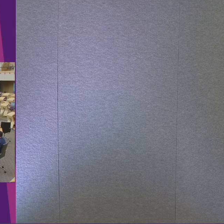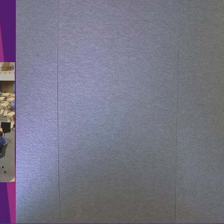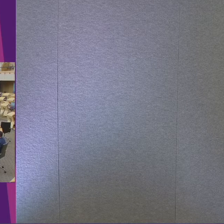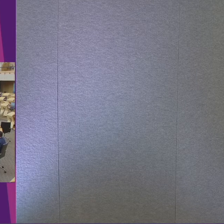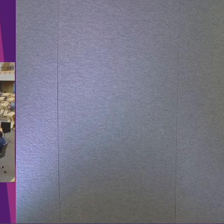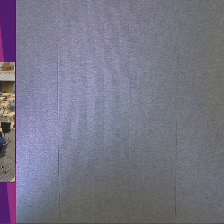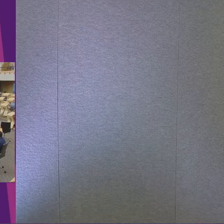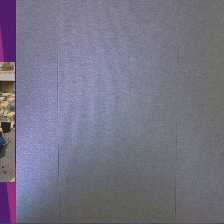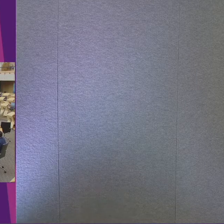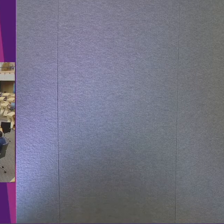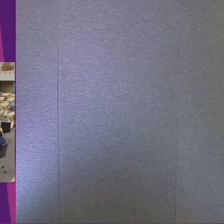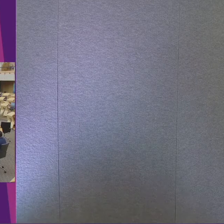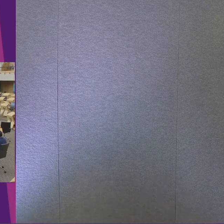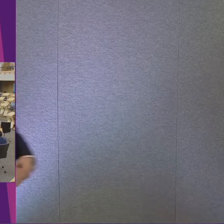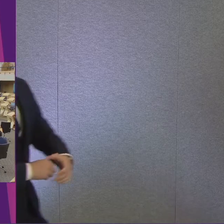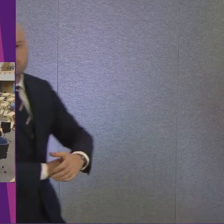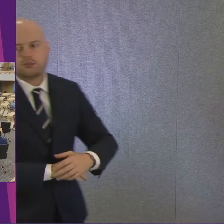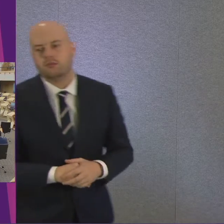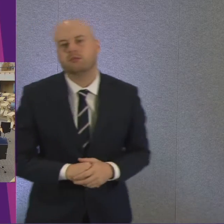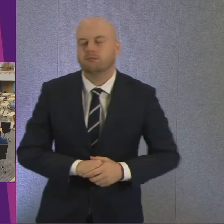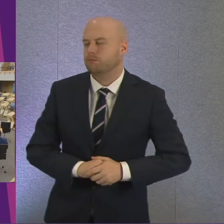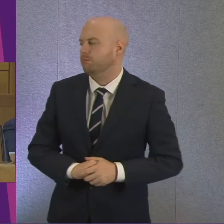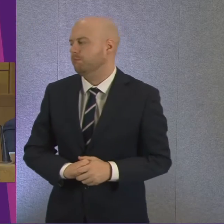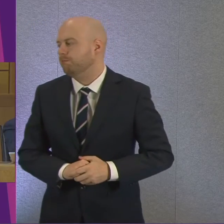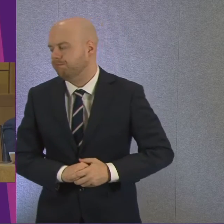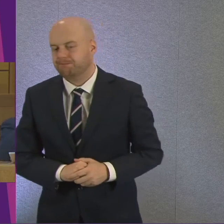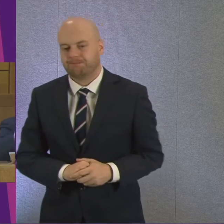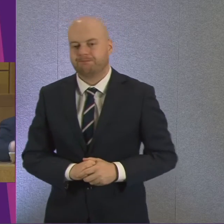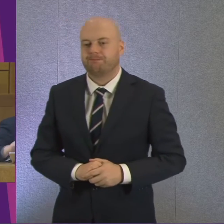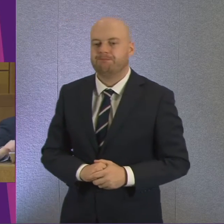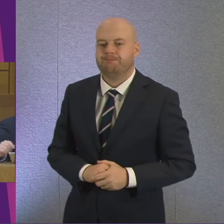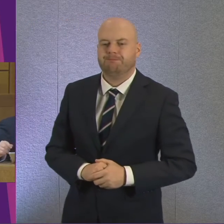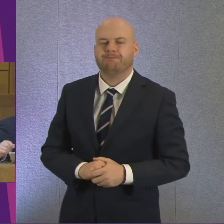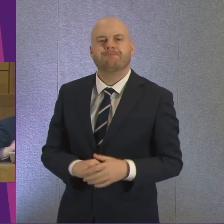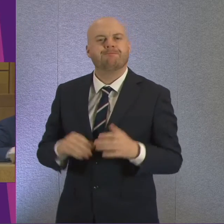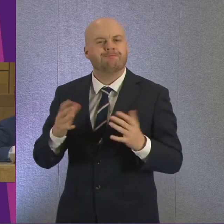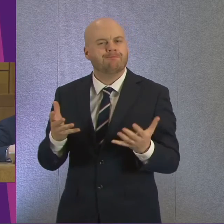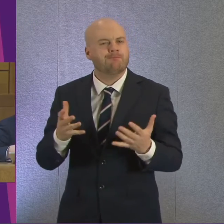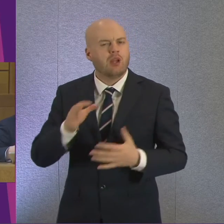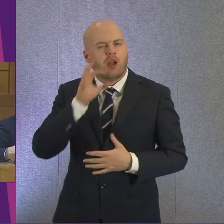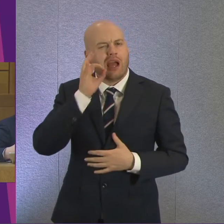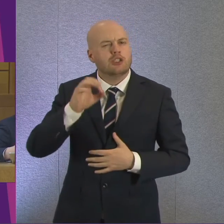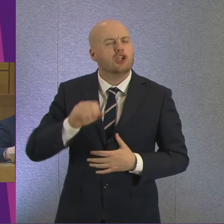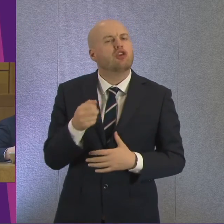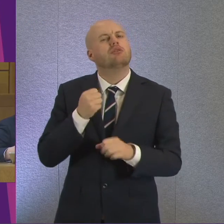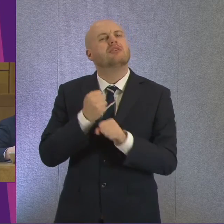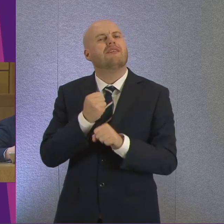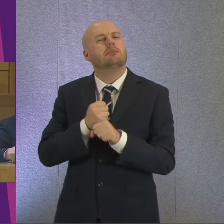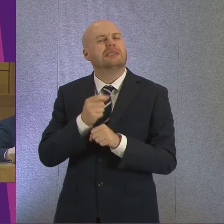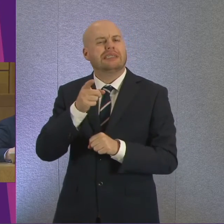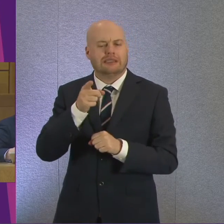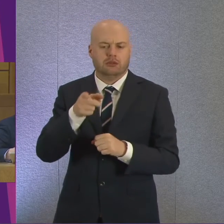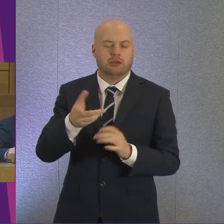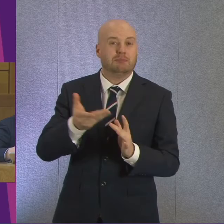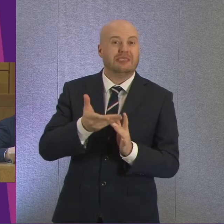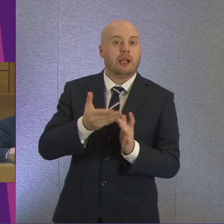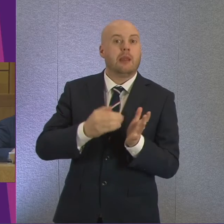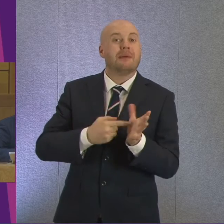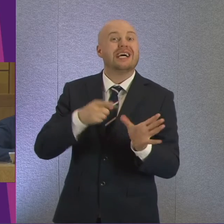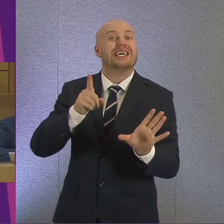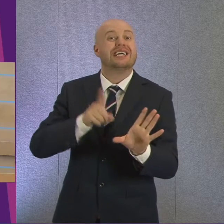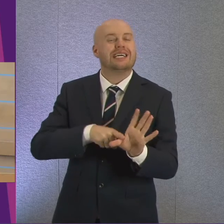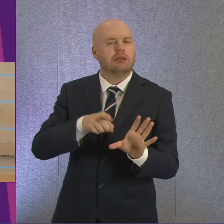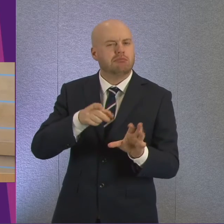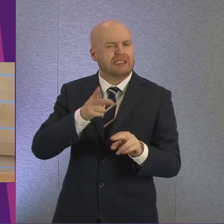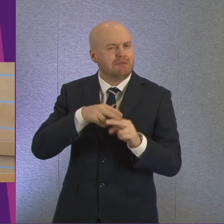in light of press reports of consideration being given to partially reopening schools in mid-May, what plans it has to do so in